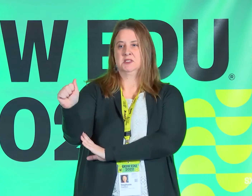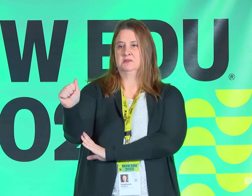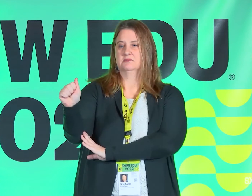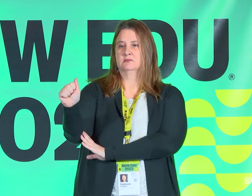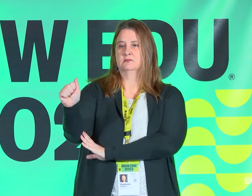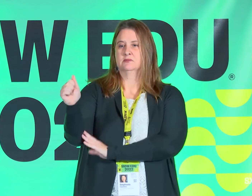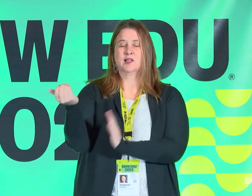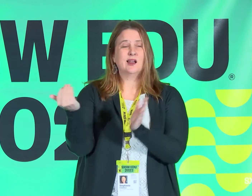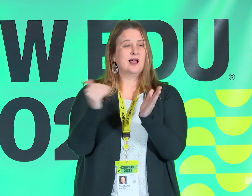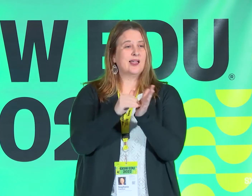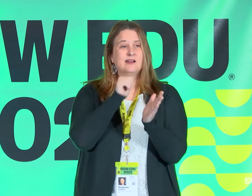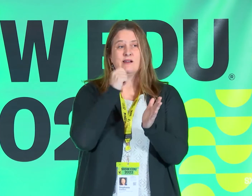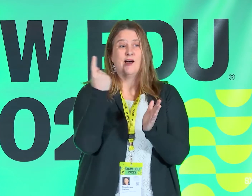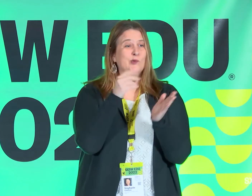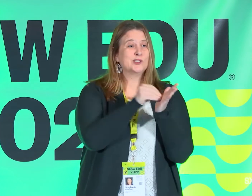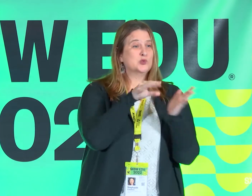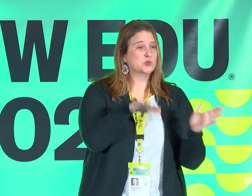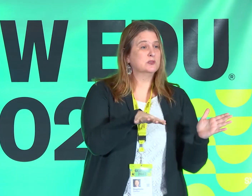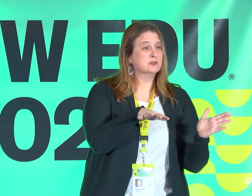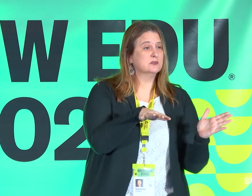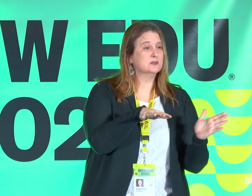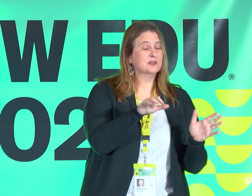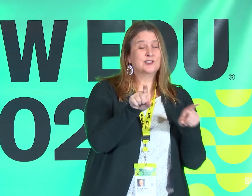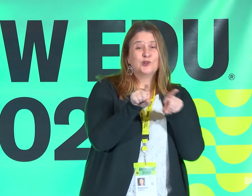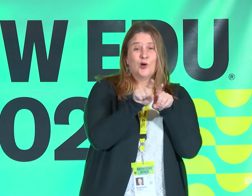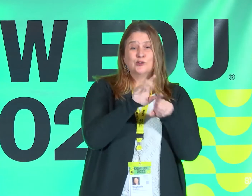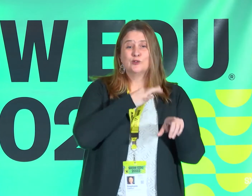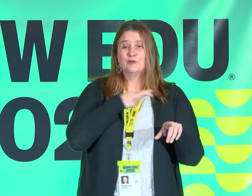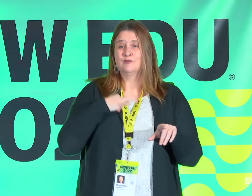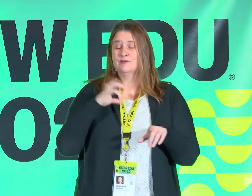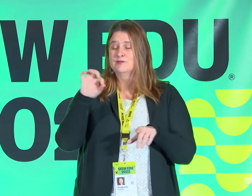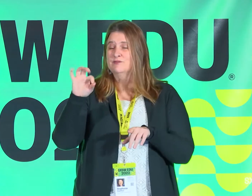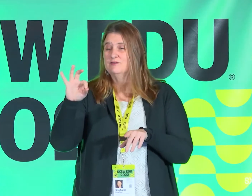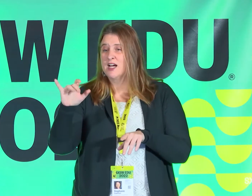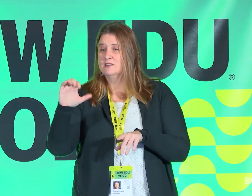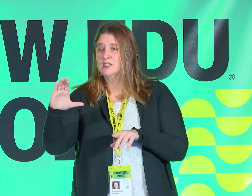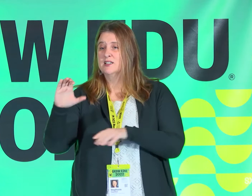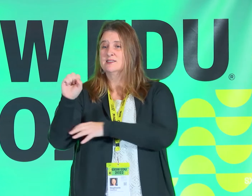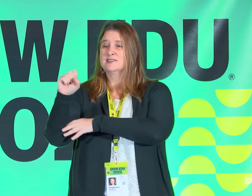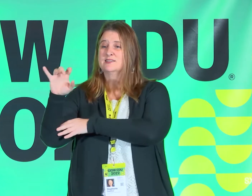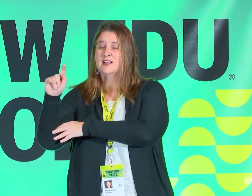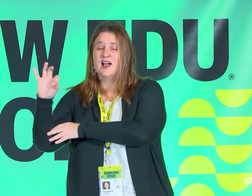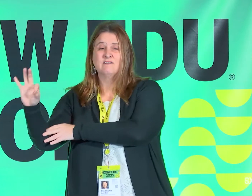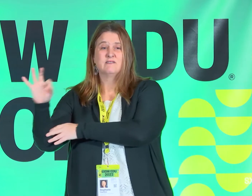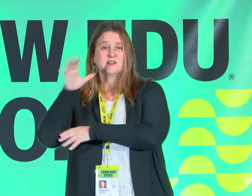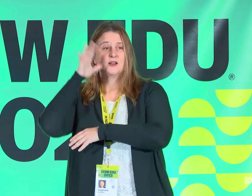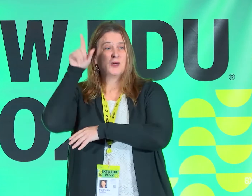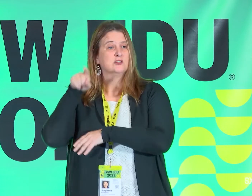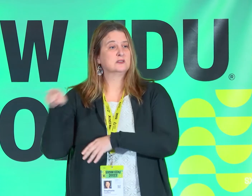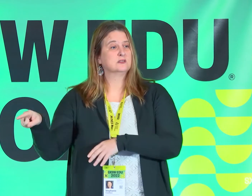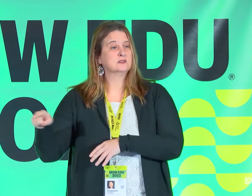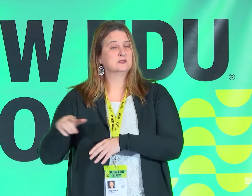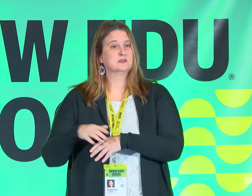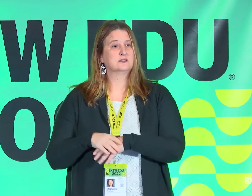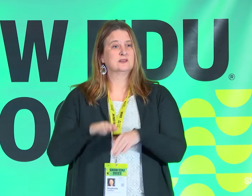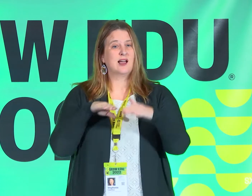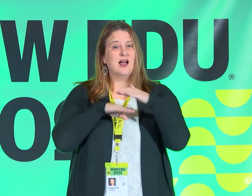with disabilities and how they might experience that. Again, it's not always just the students. It's also staff, faculty, parents,